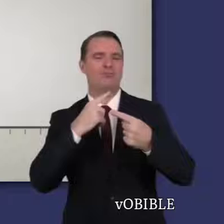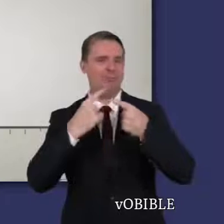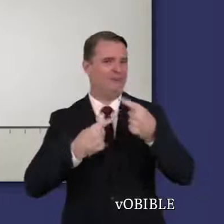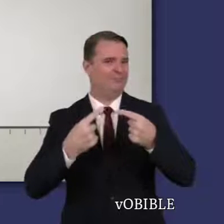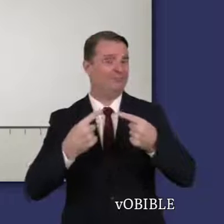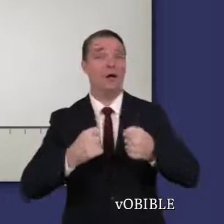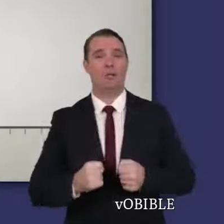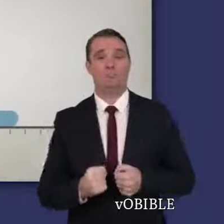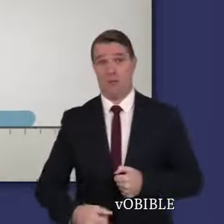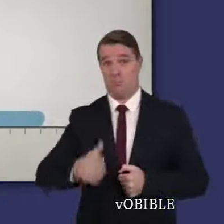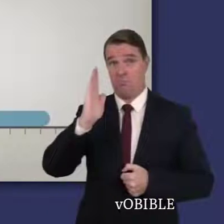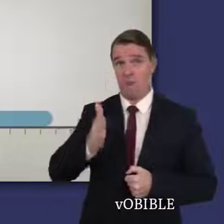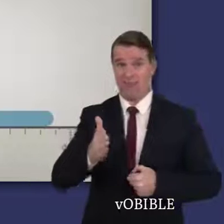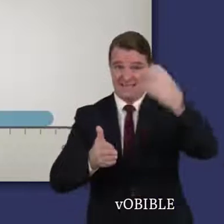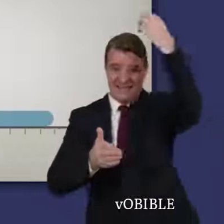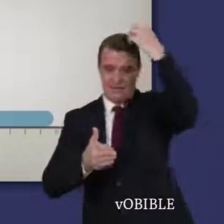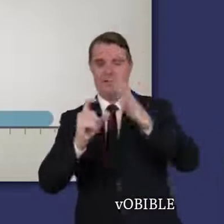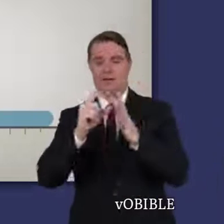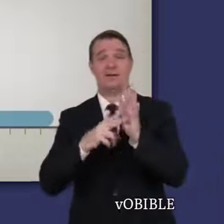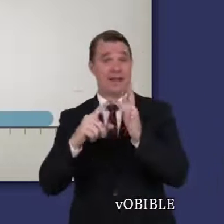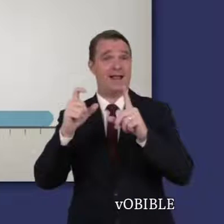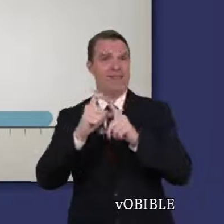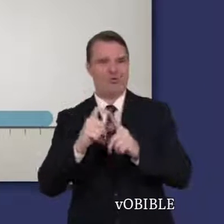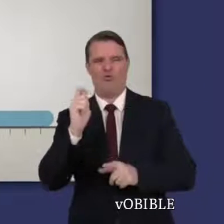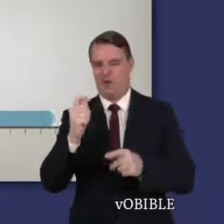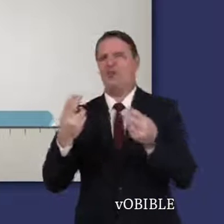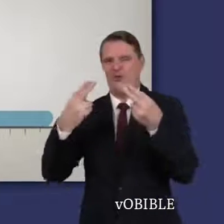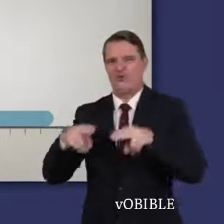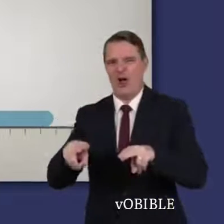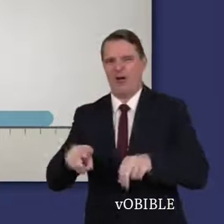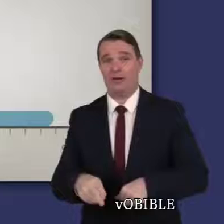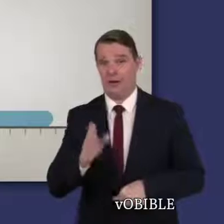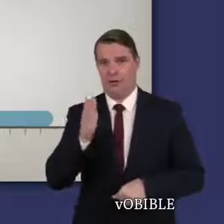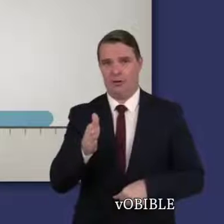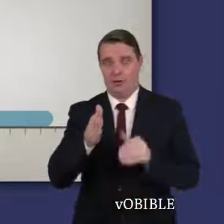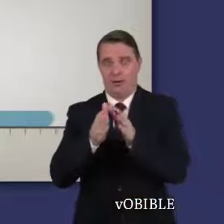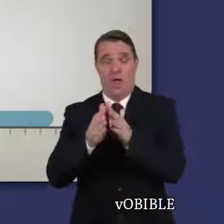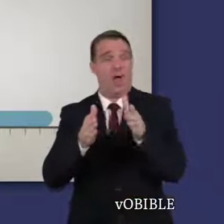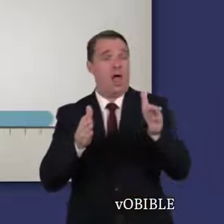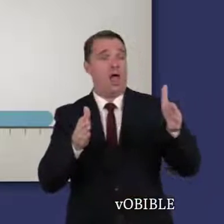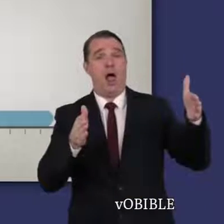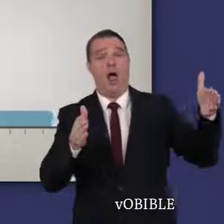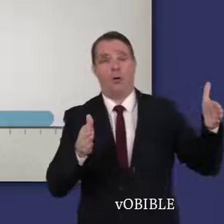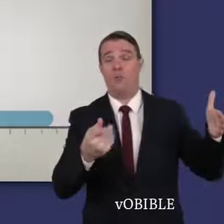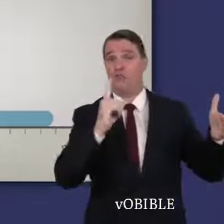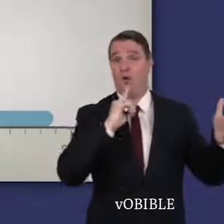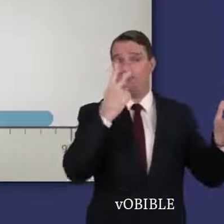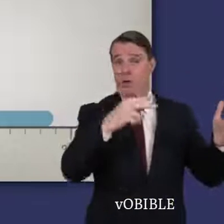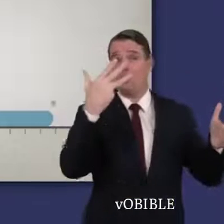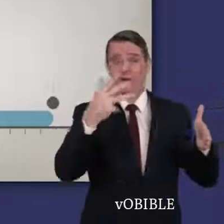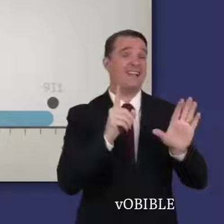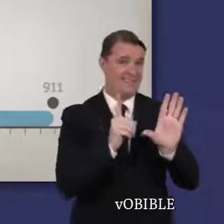some 129 years, beginning about 1040 BCE with King David's final days,